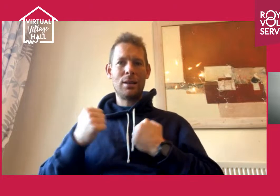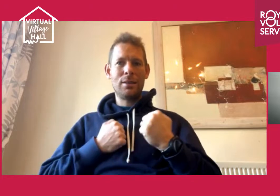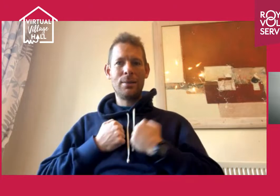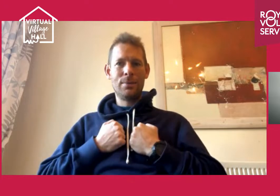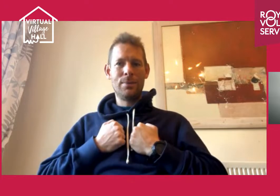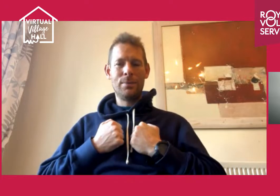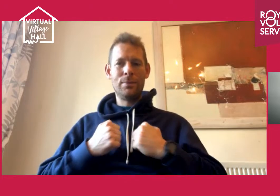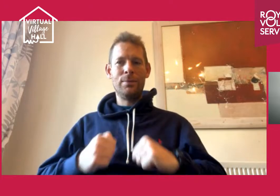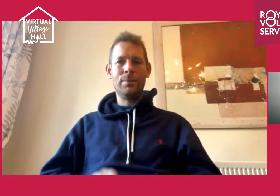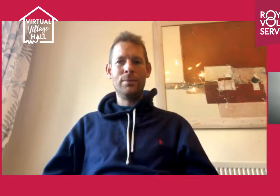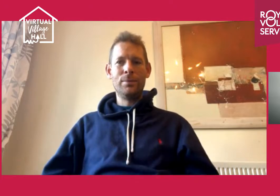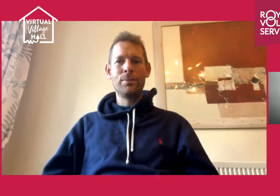Gorilla.